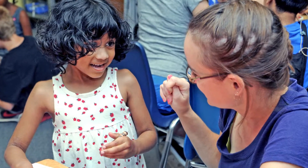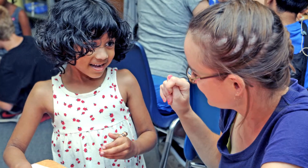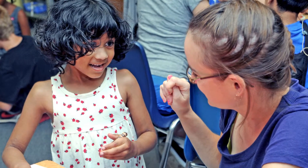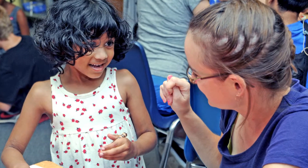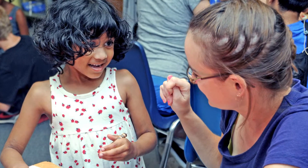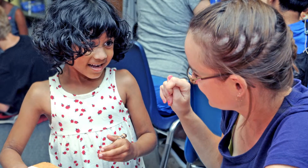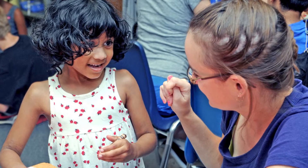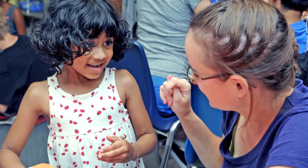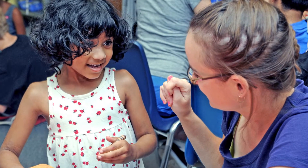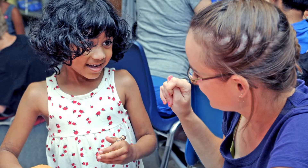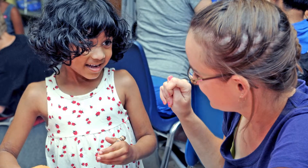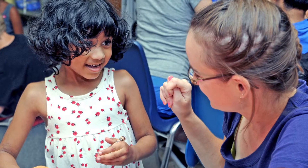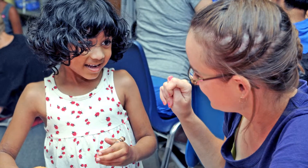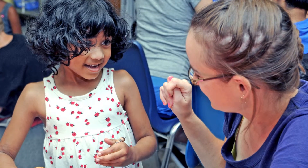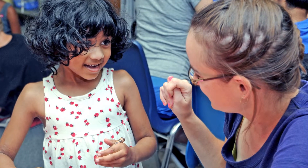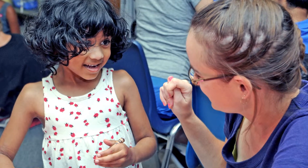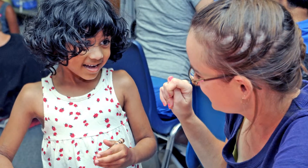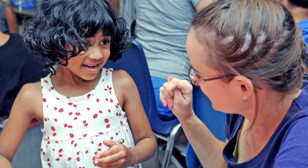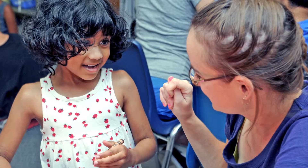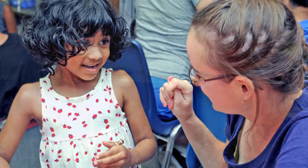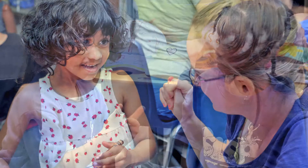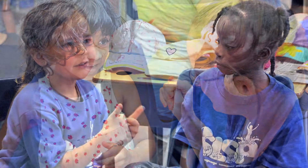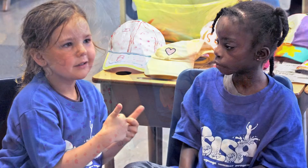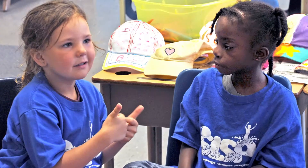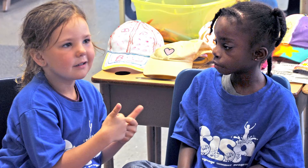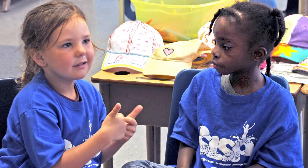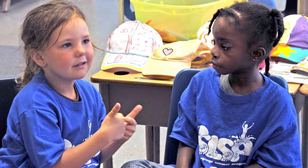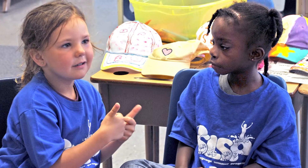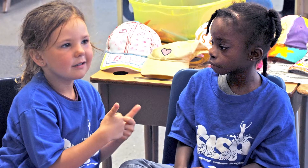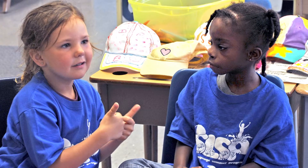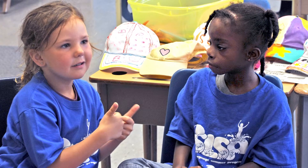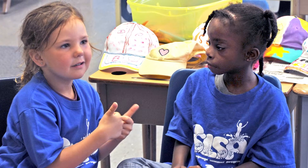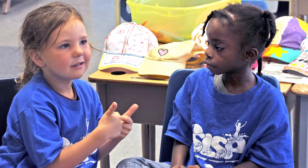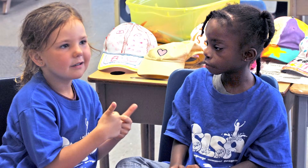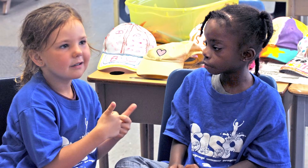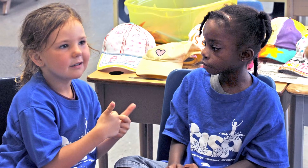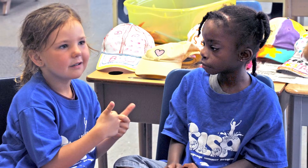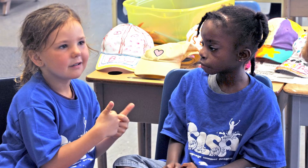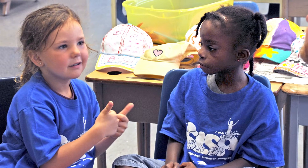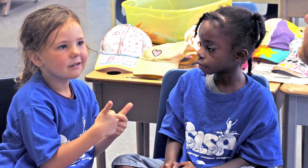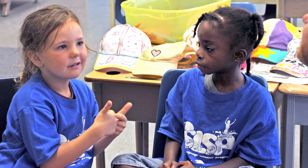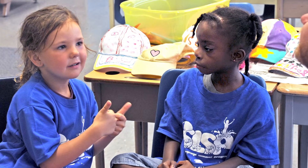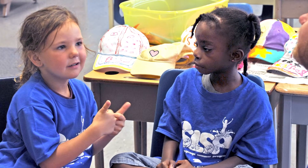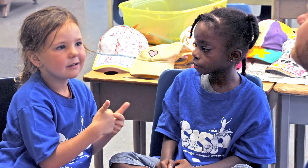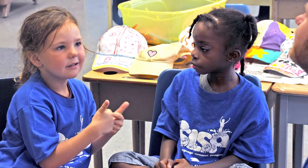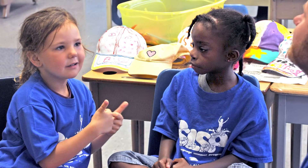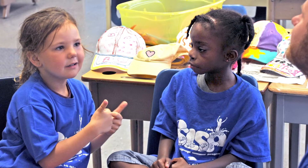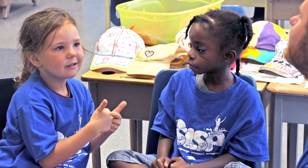Silent Voice's mission is ensuring all deaf people can access the services they need, including newcomers to Canada and